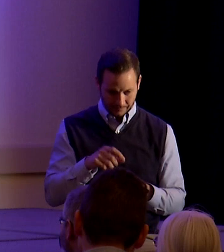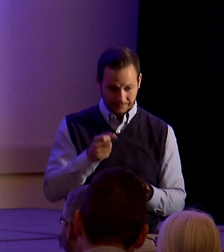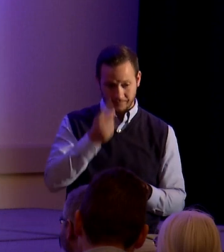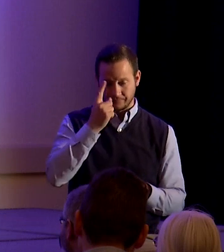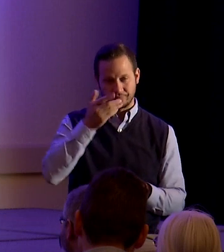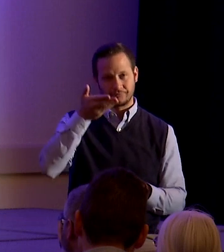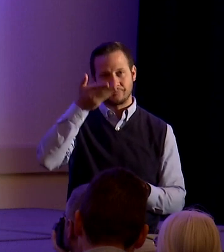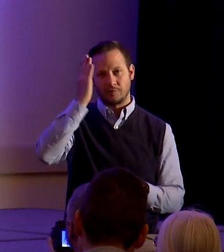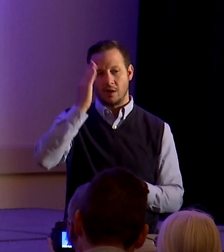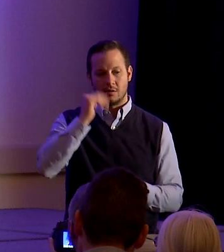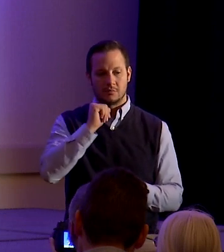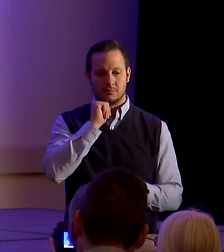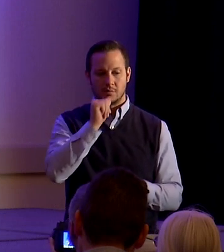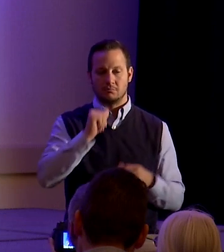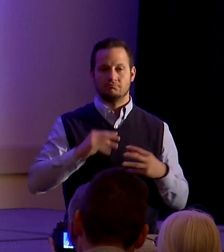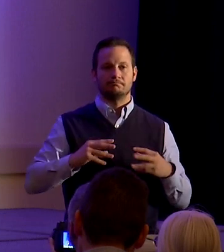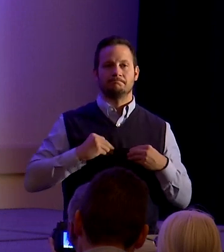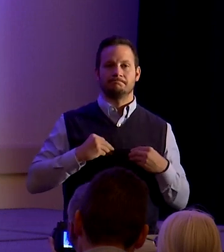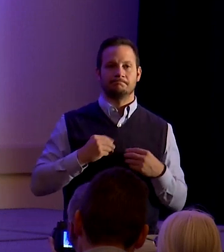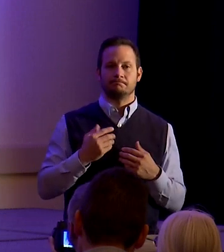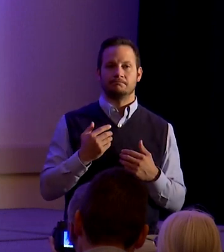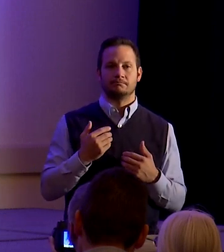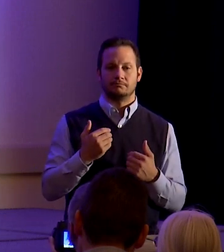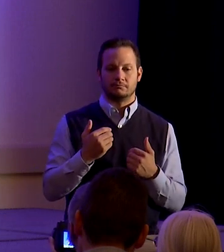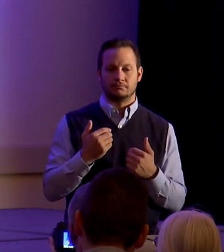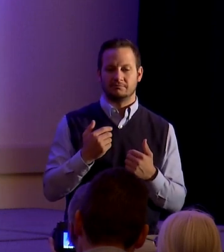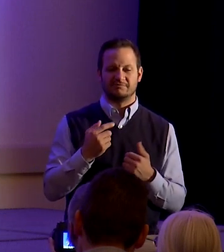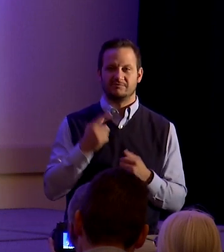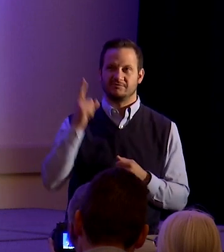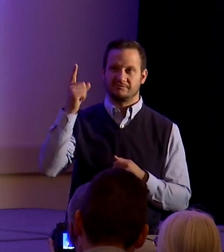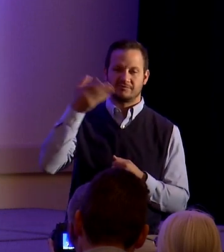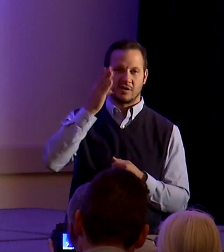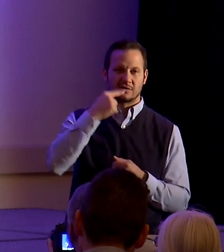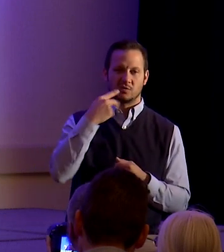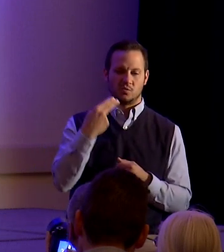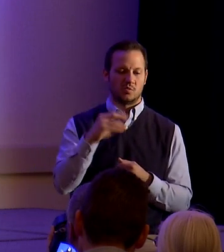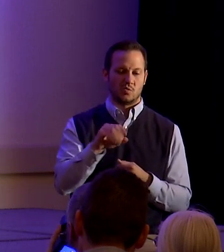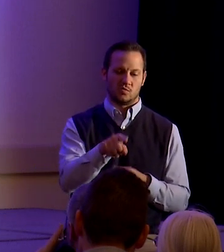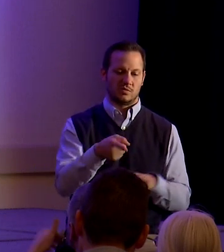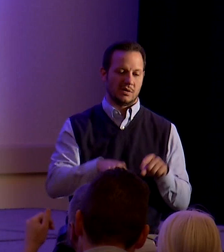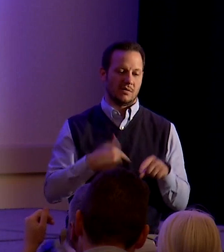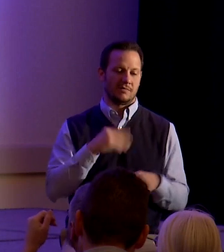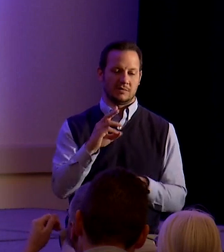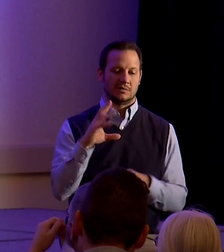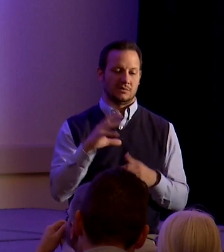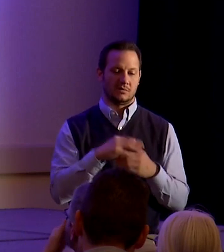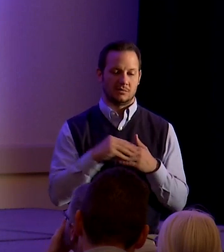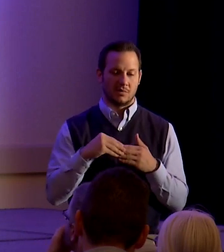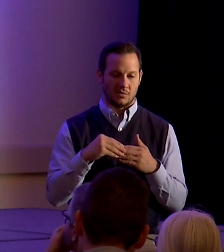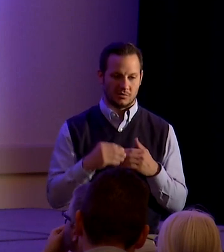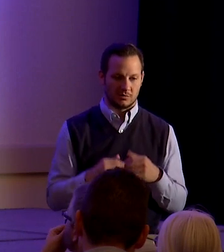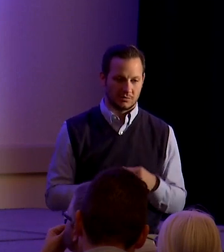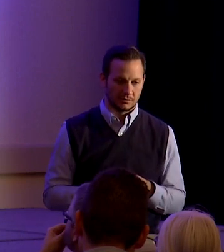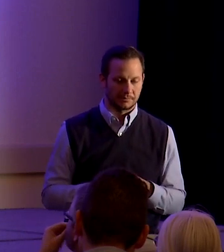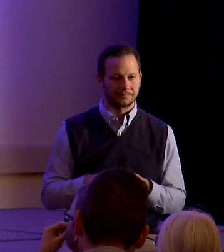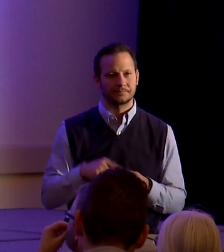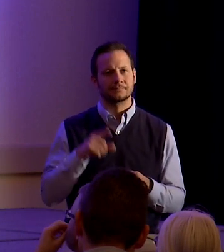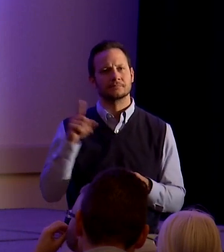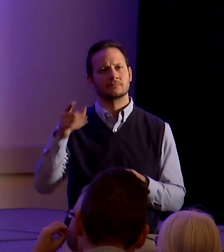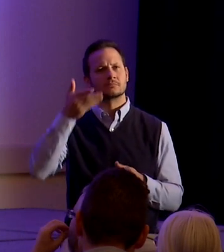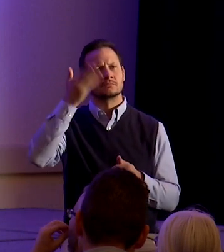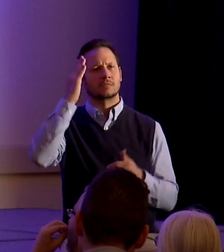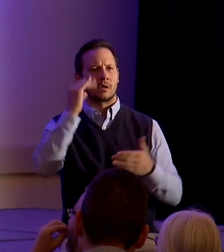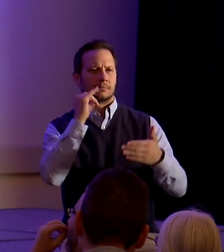okay with me having $600 to pay my bills and take care of my kids. The guy was putting some kind of glass etching or